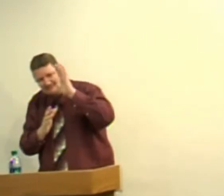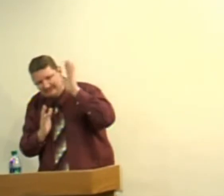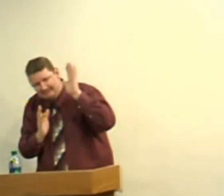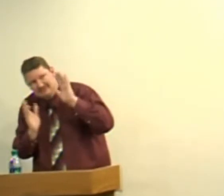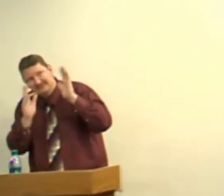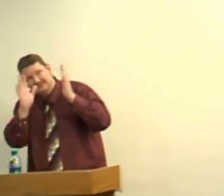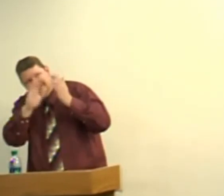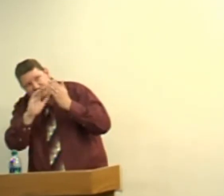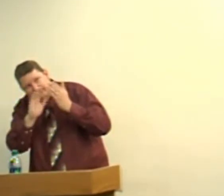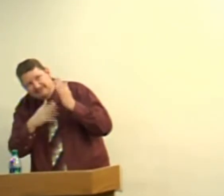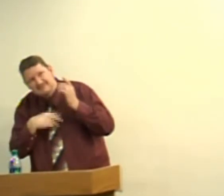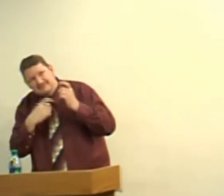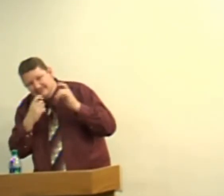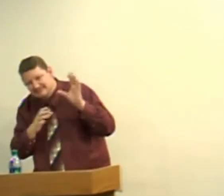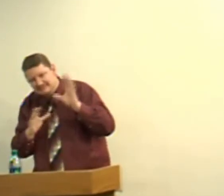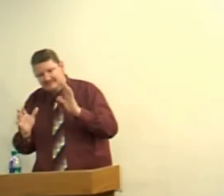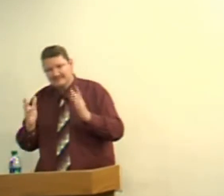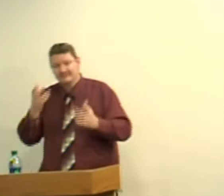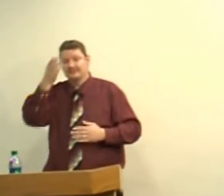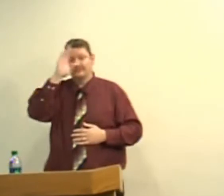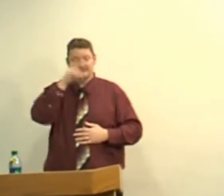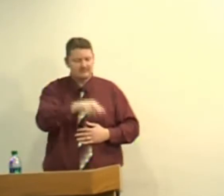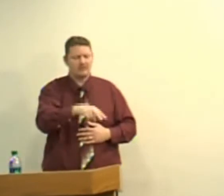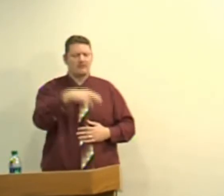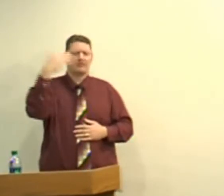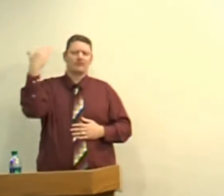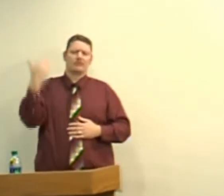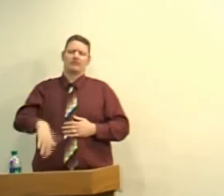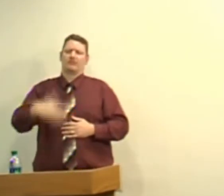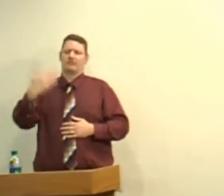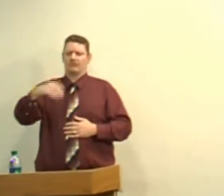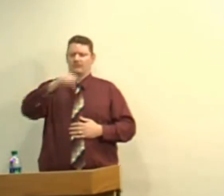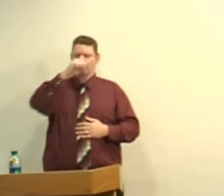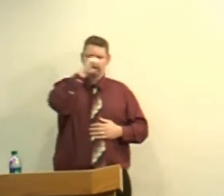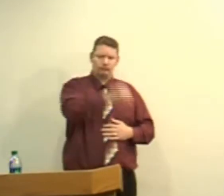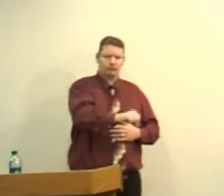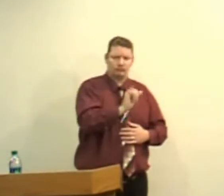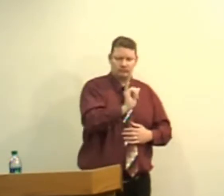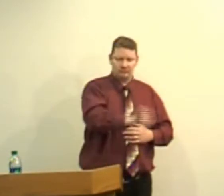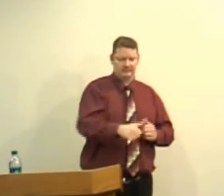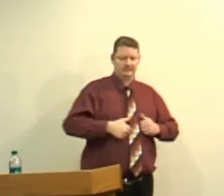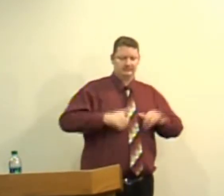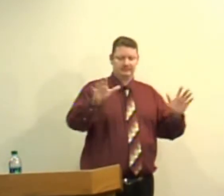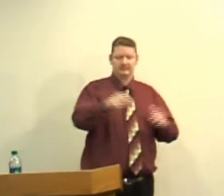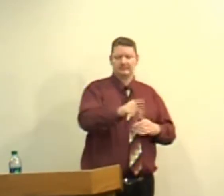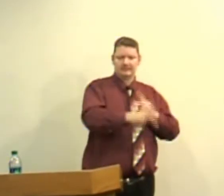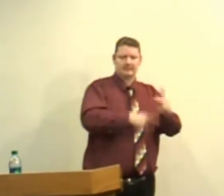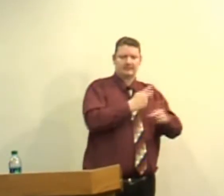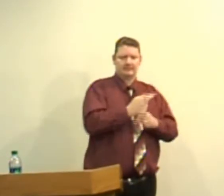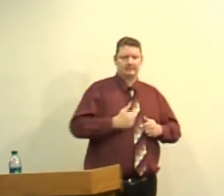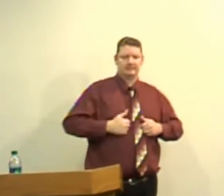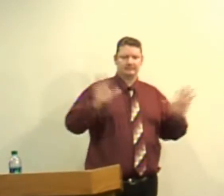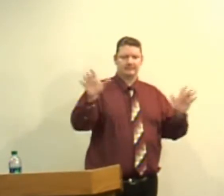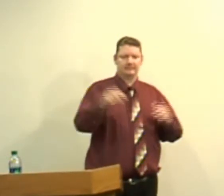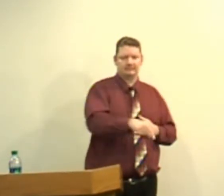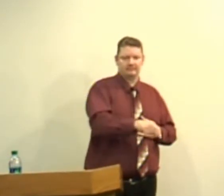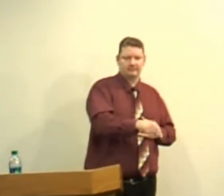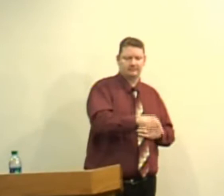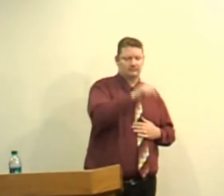but remiss or acknowledgement that he was a sinner. And this is the type of person